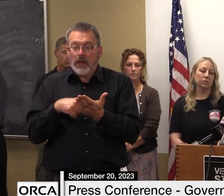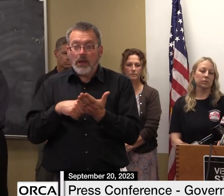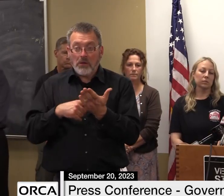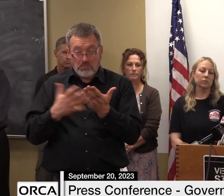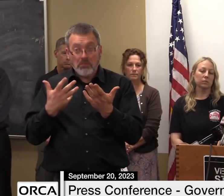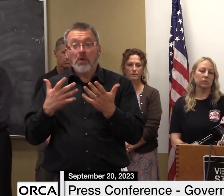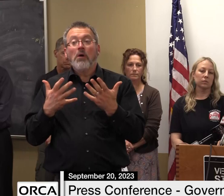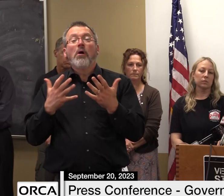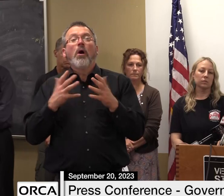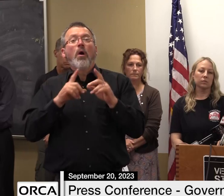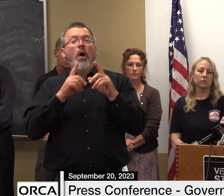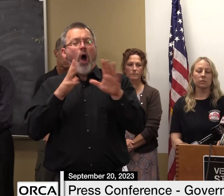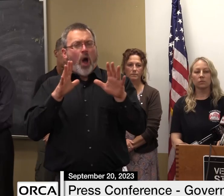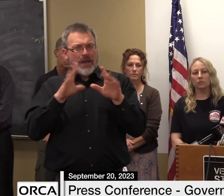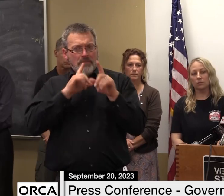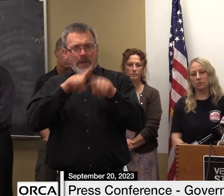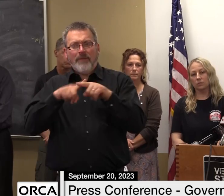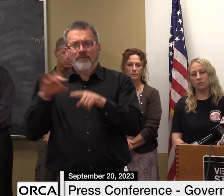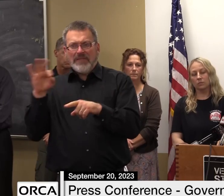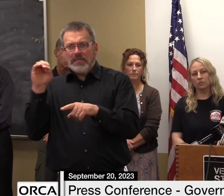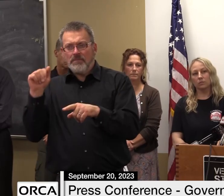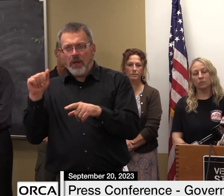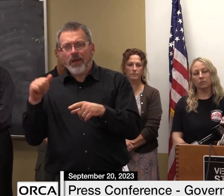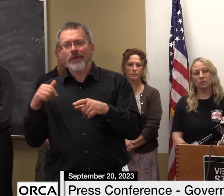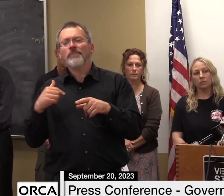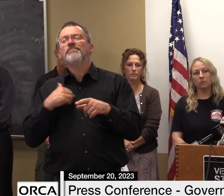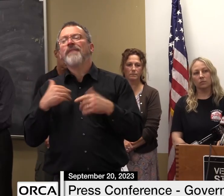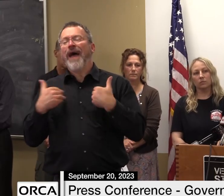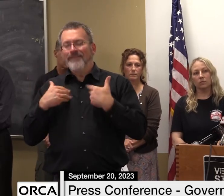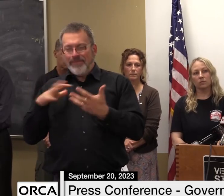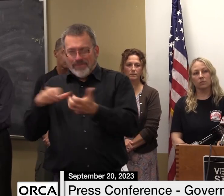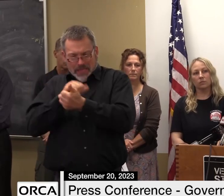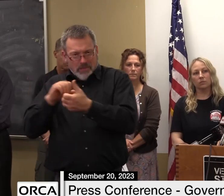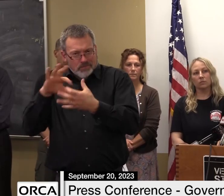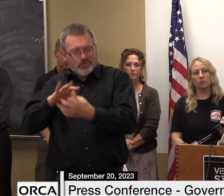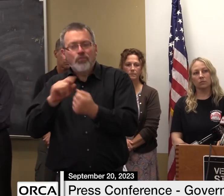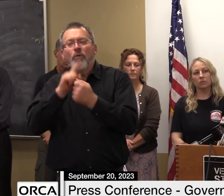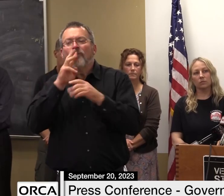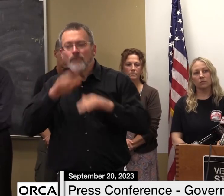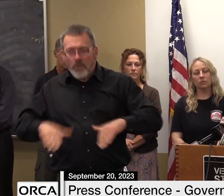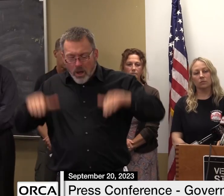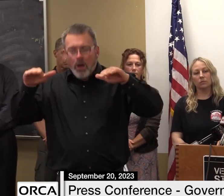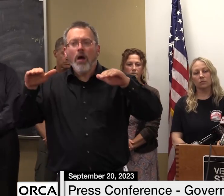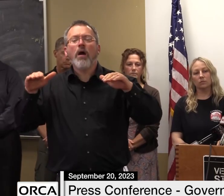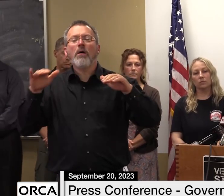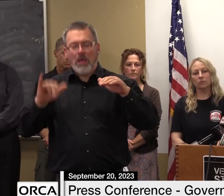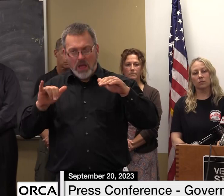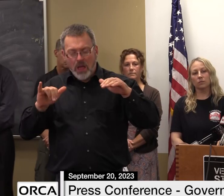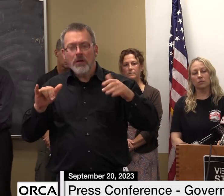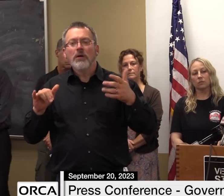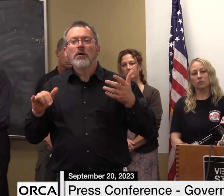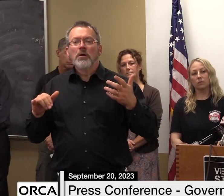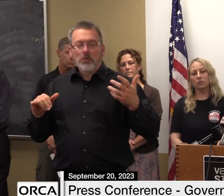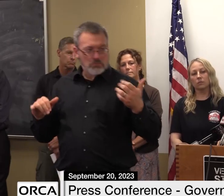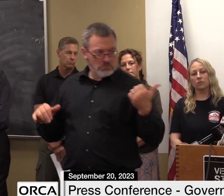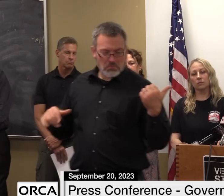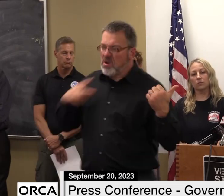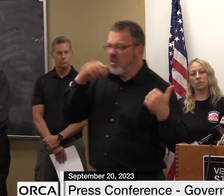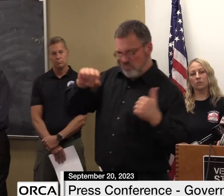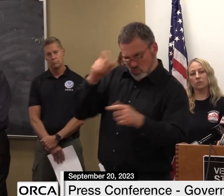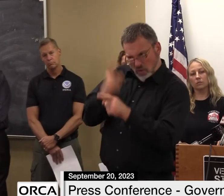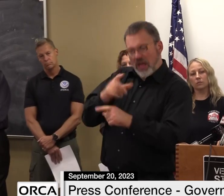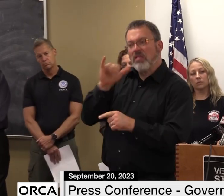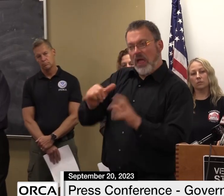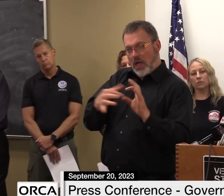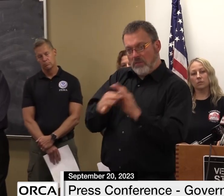FEMA that they have flood-related damage to their heating systems. Yes. So if they've done that, then